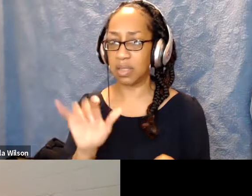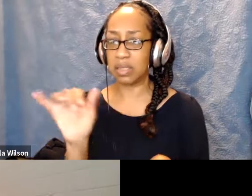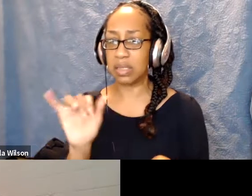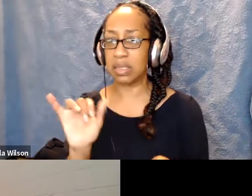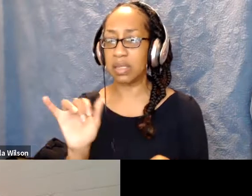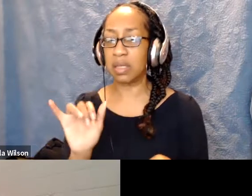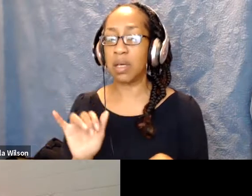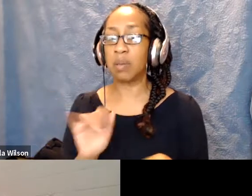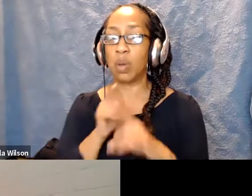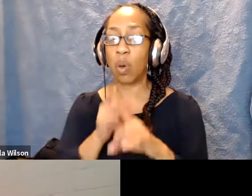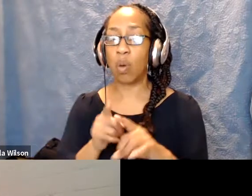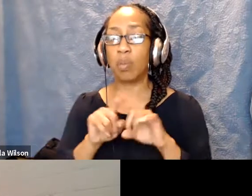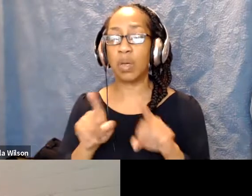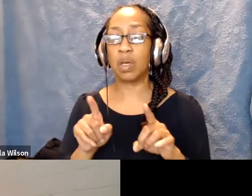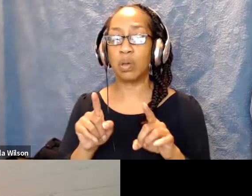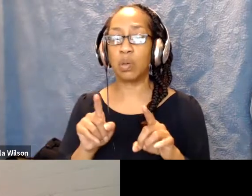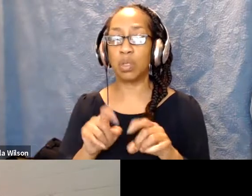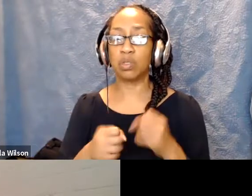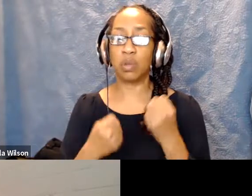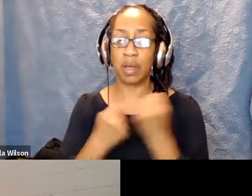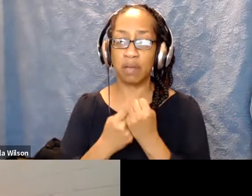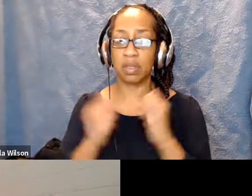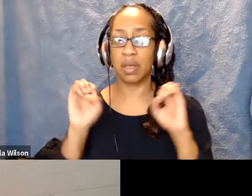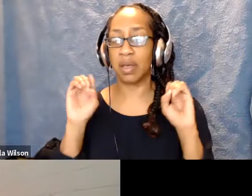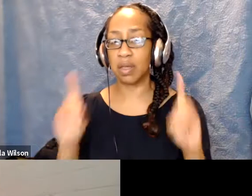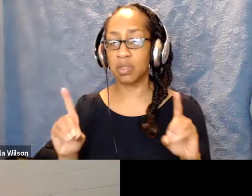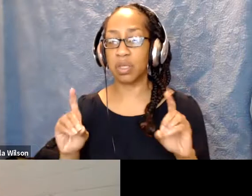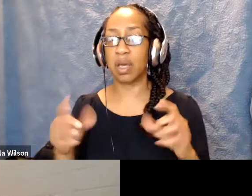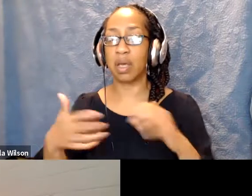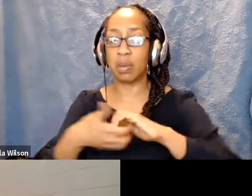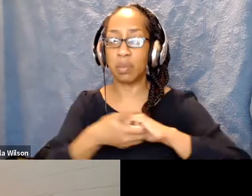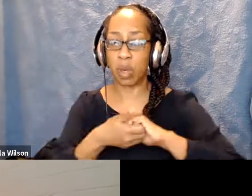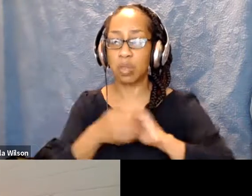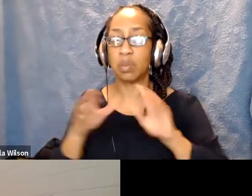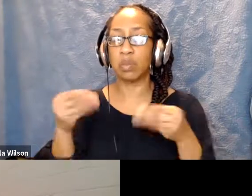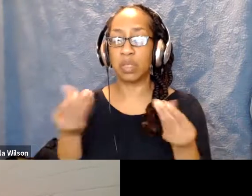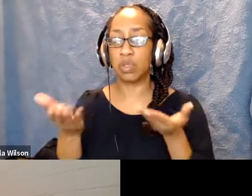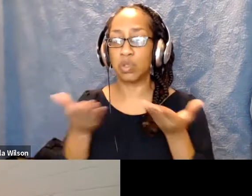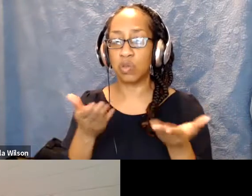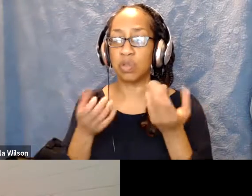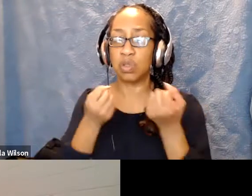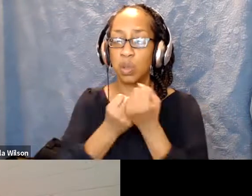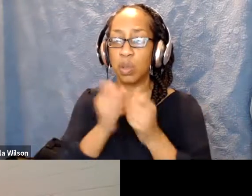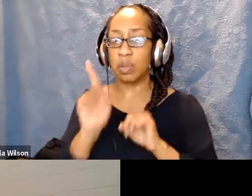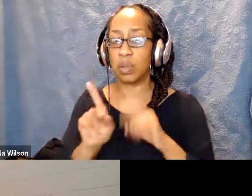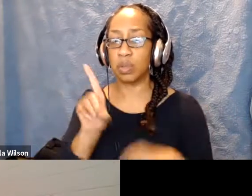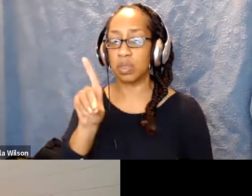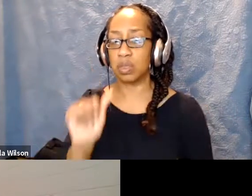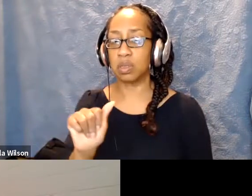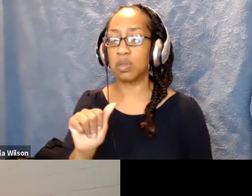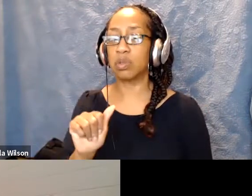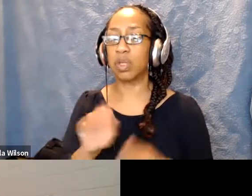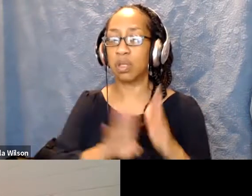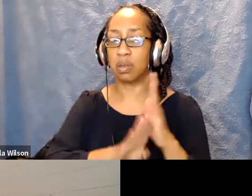is to advocate, educate, partner, and provide services supporting people with disabilities to thrive within their community. Next slide,